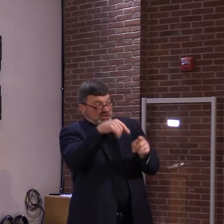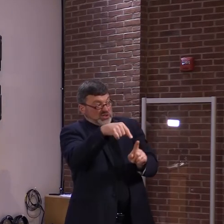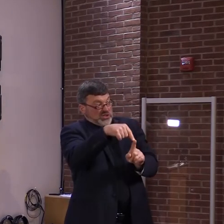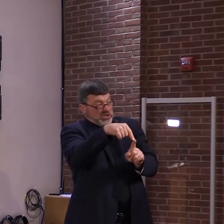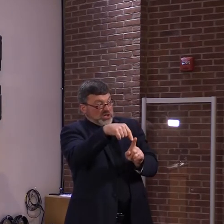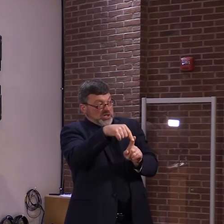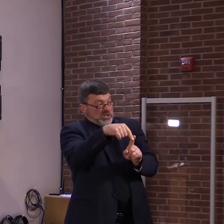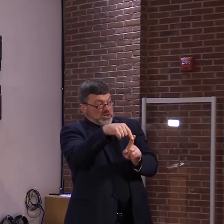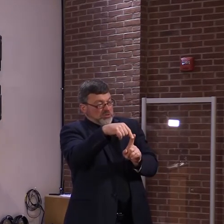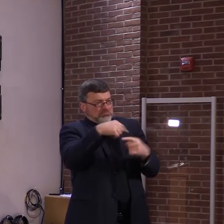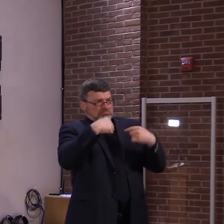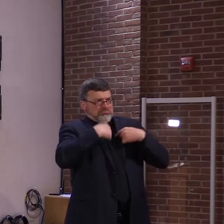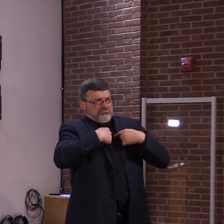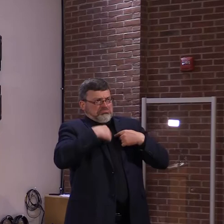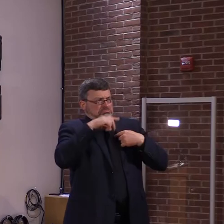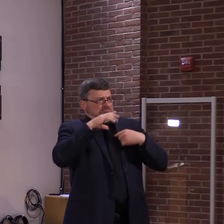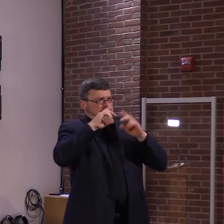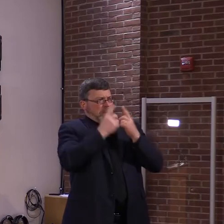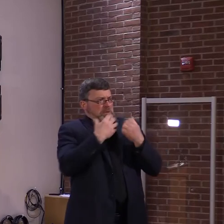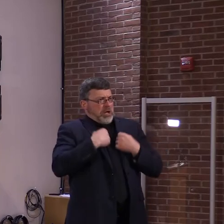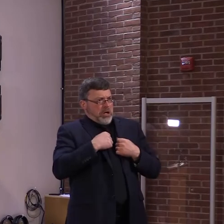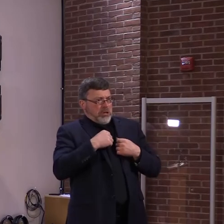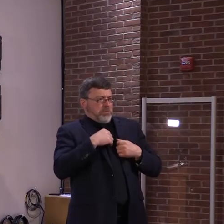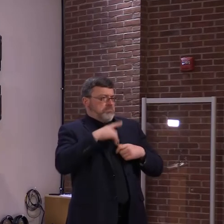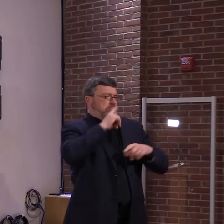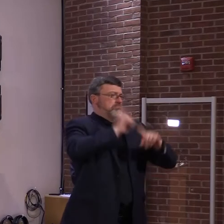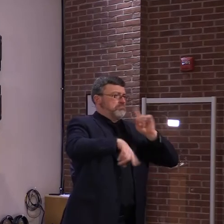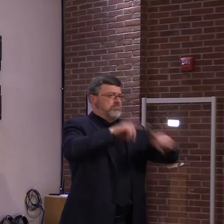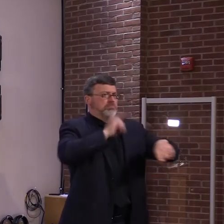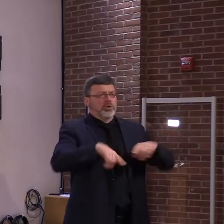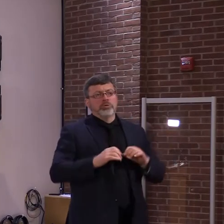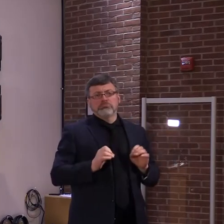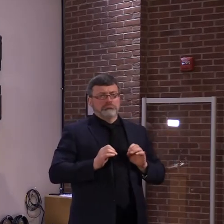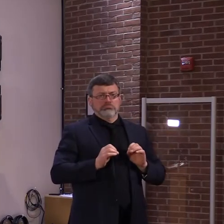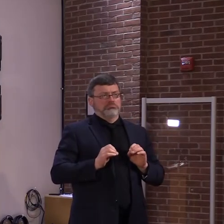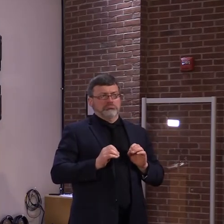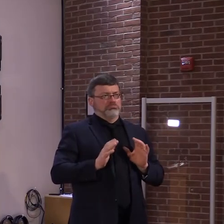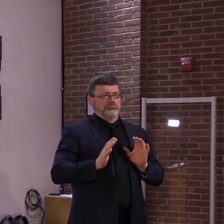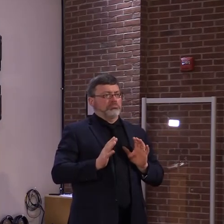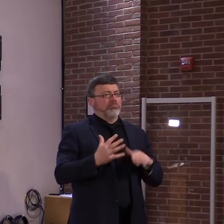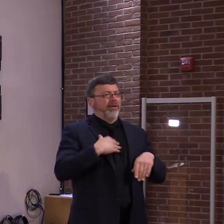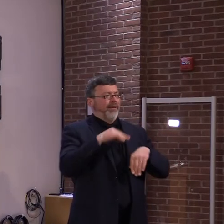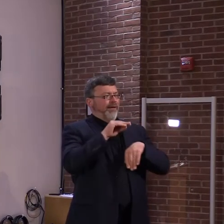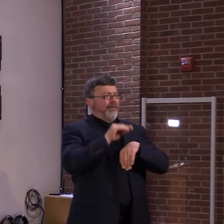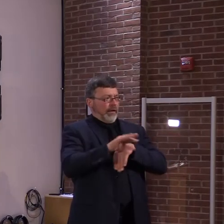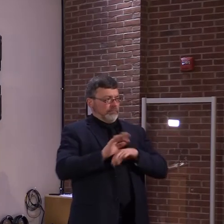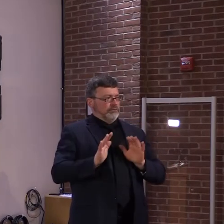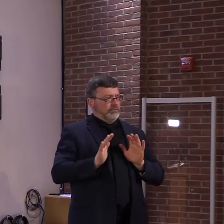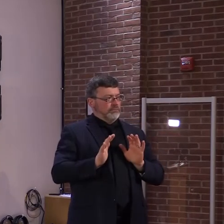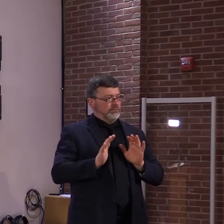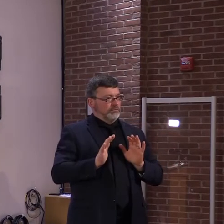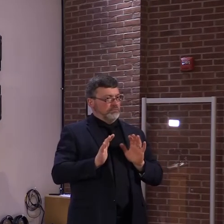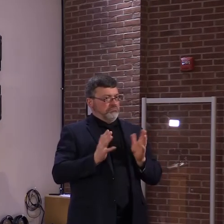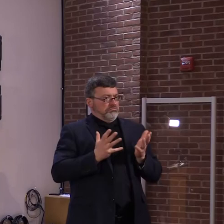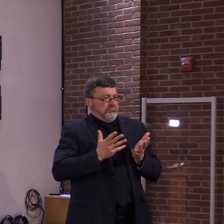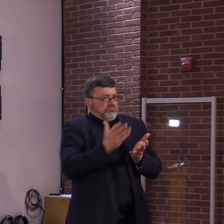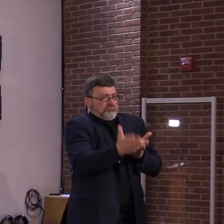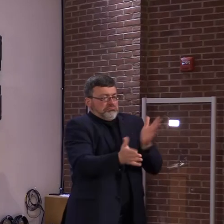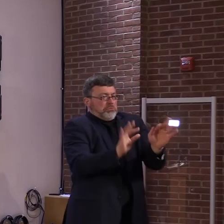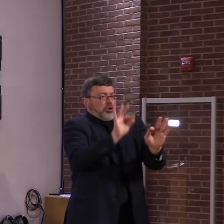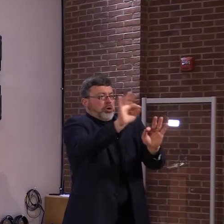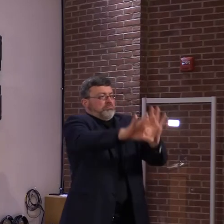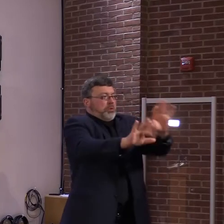hard, fast decision that was just made, much more in consultation with their consultants and with